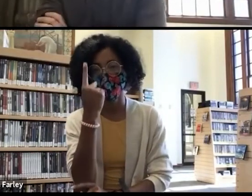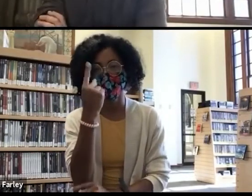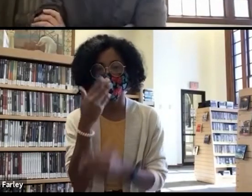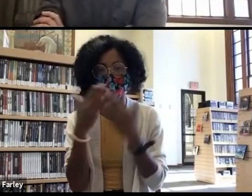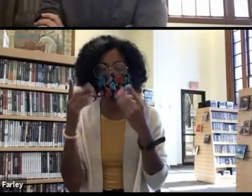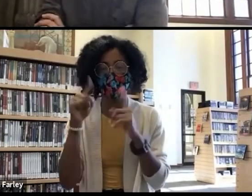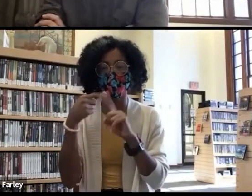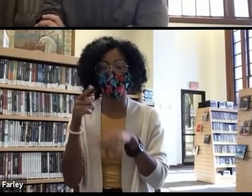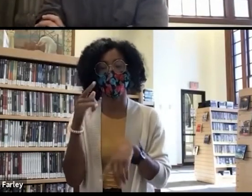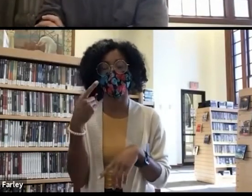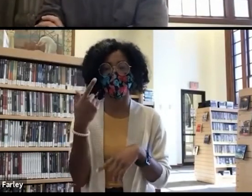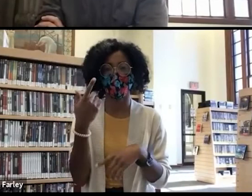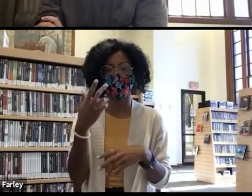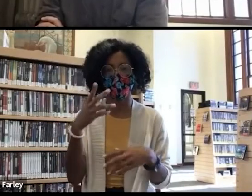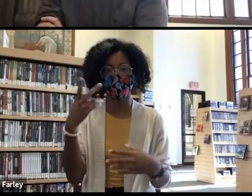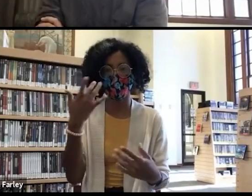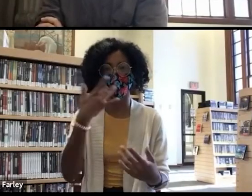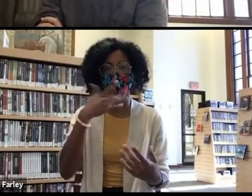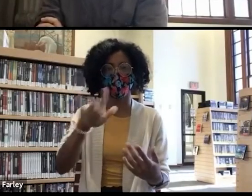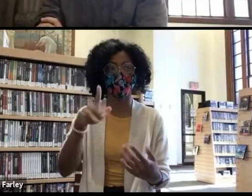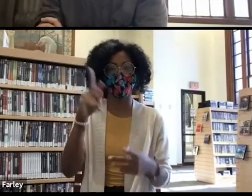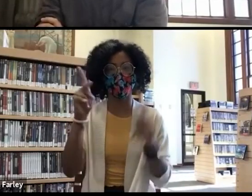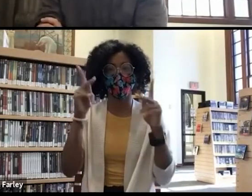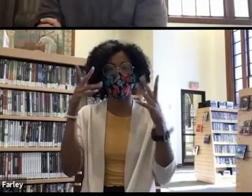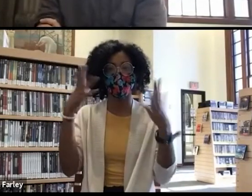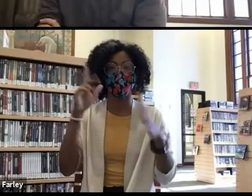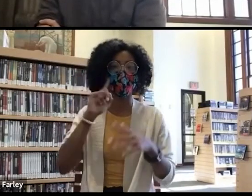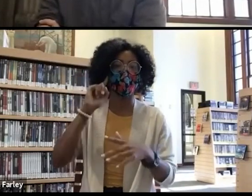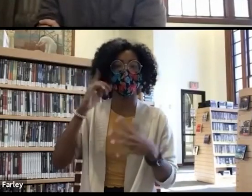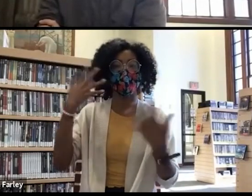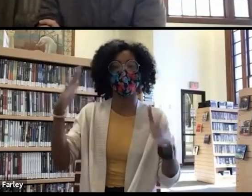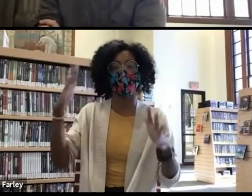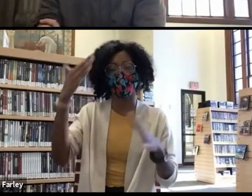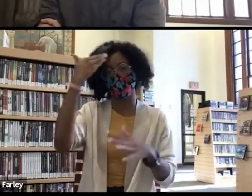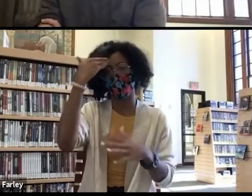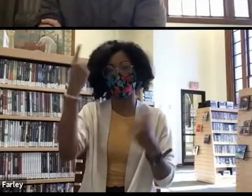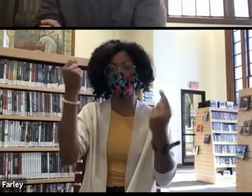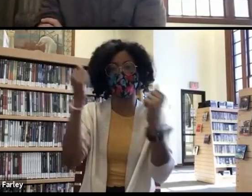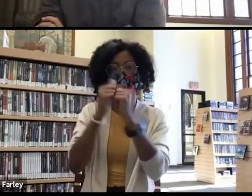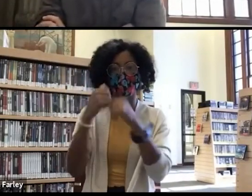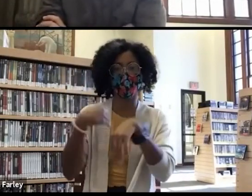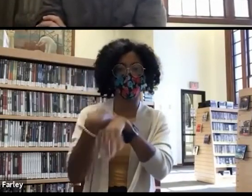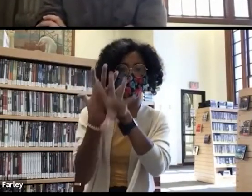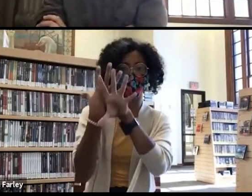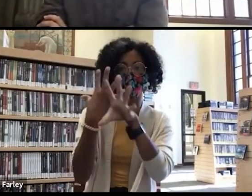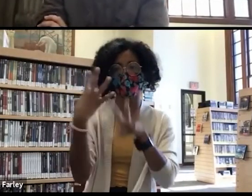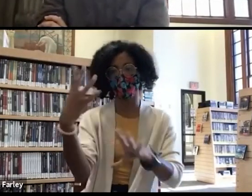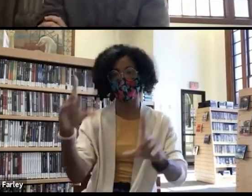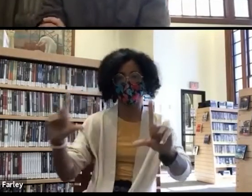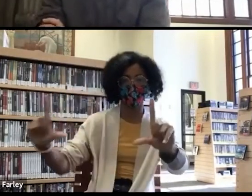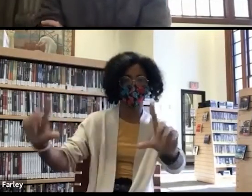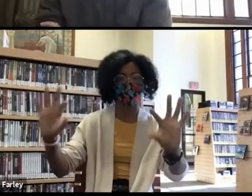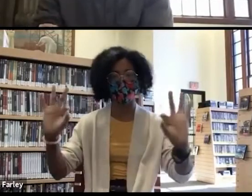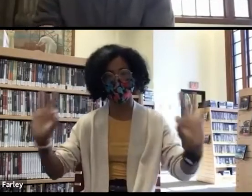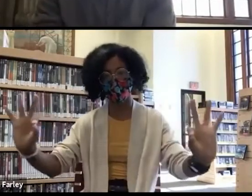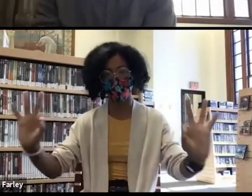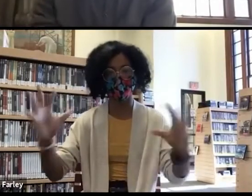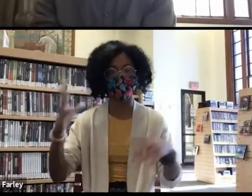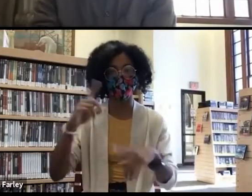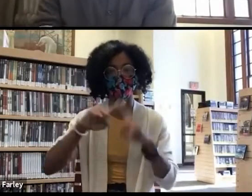But something that I do find funny is that deaf people, we've been using video phones and Zooms